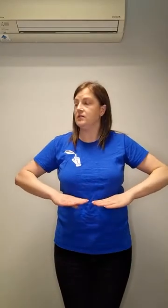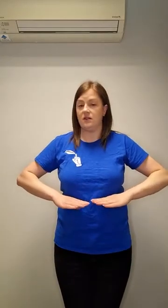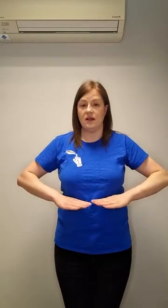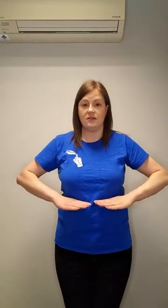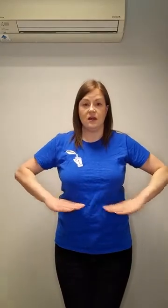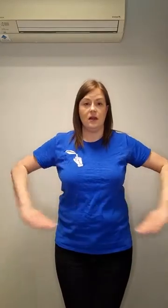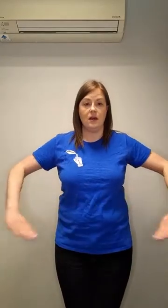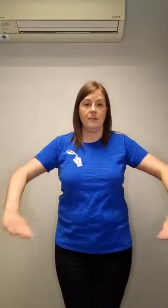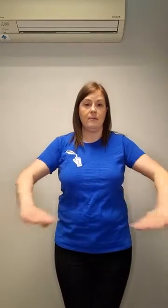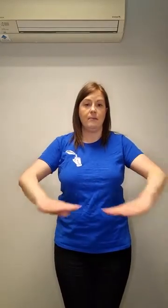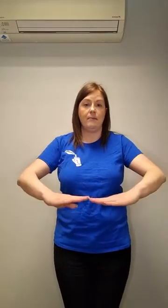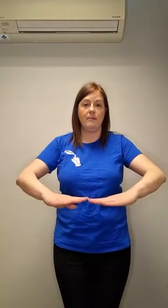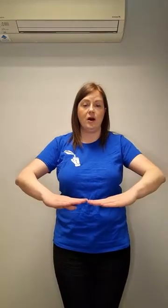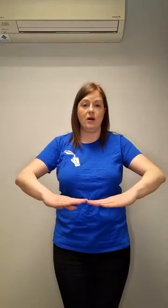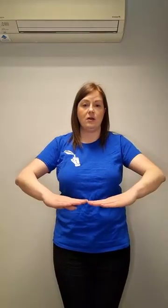So that's park.